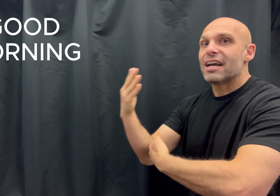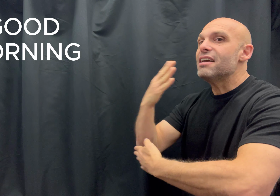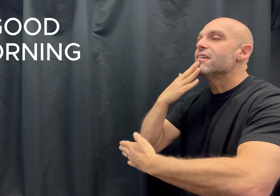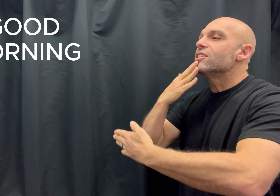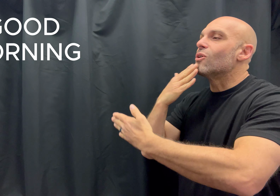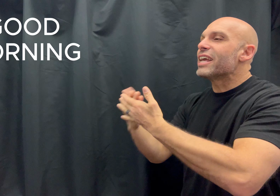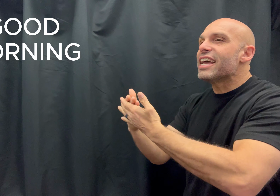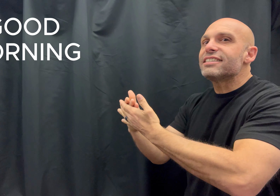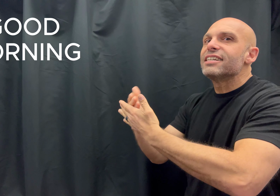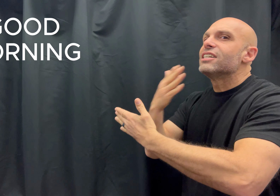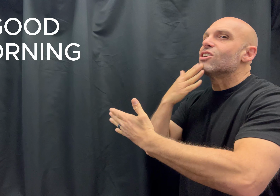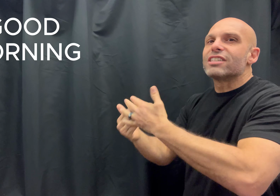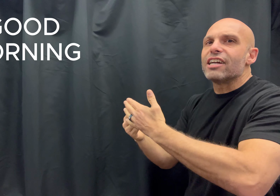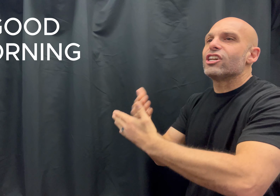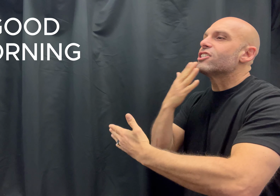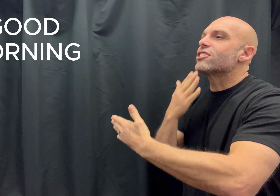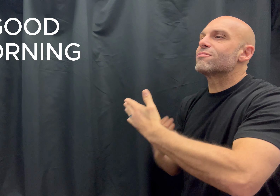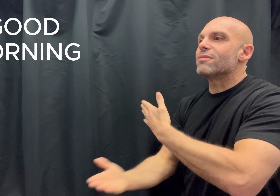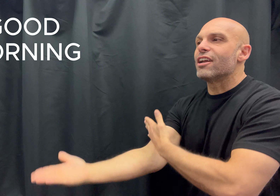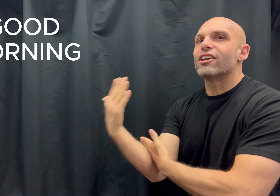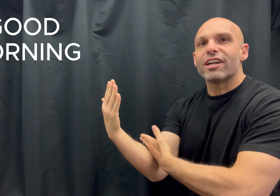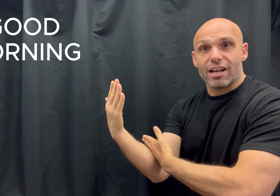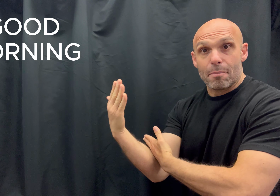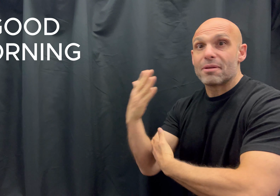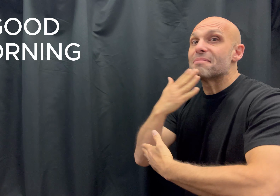Okay? Don't hit, don't touch it, just under and up.